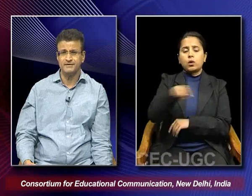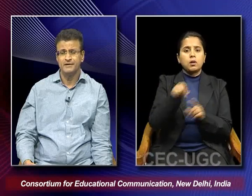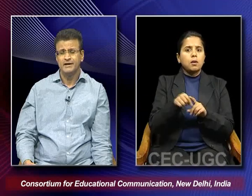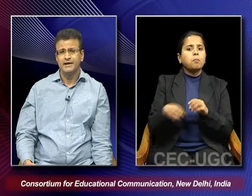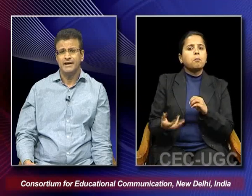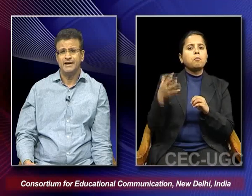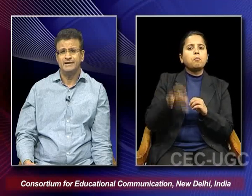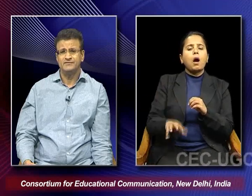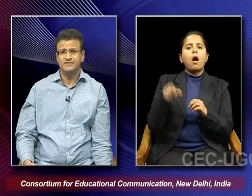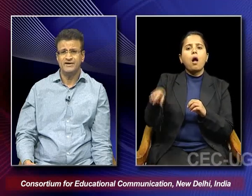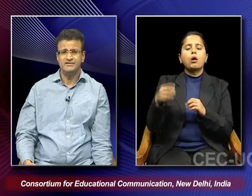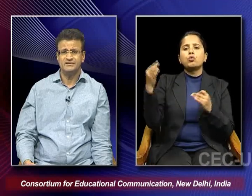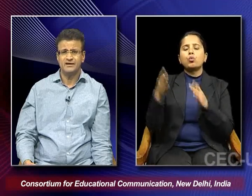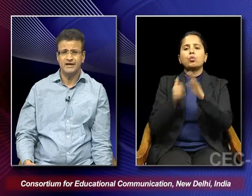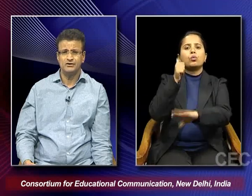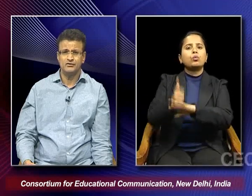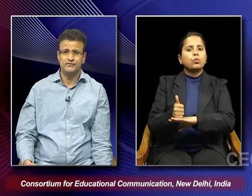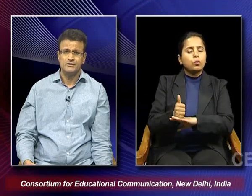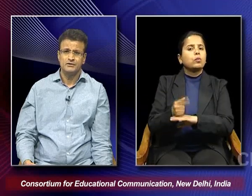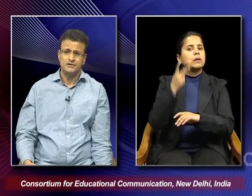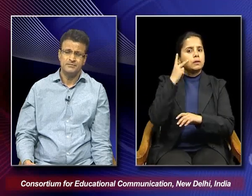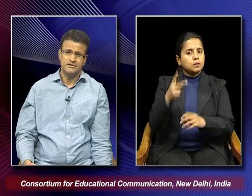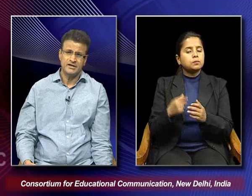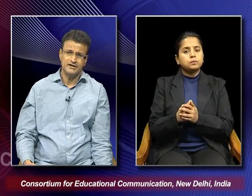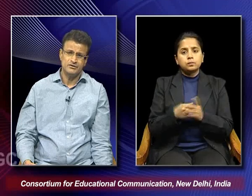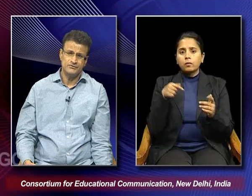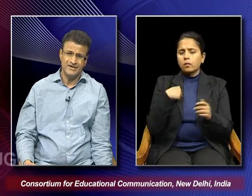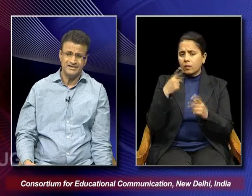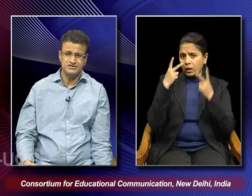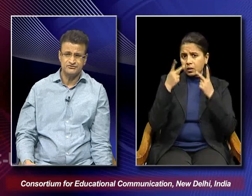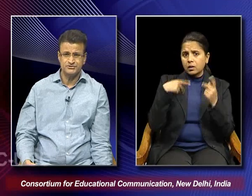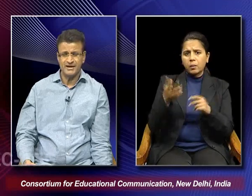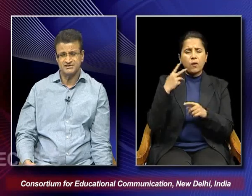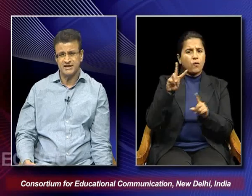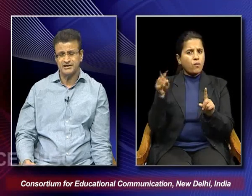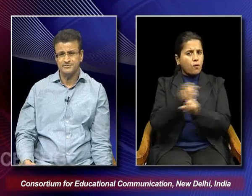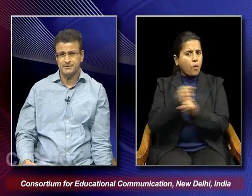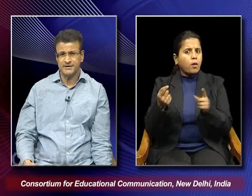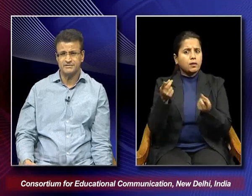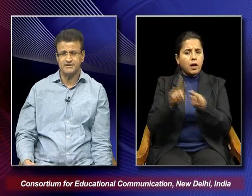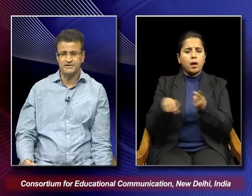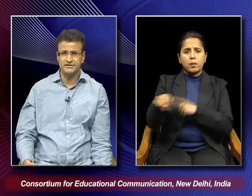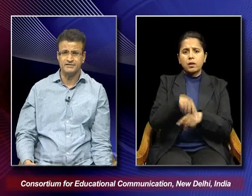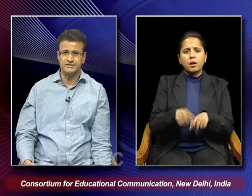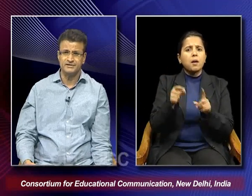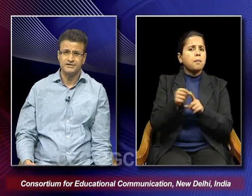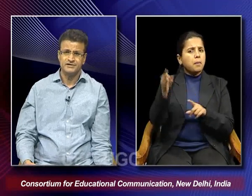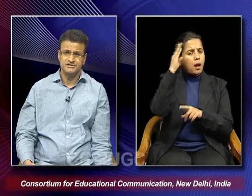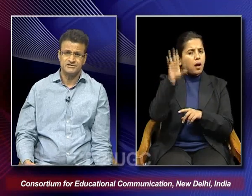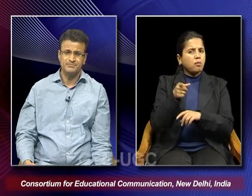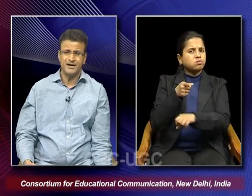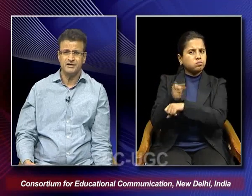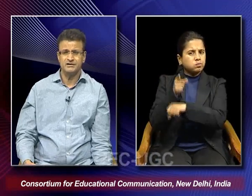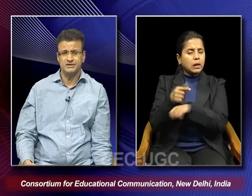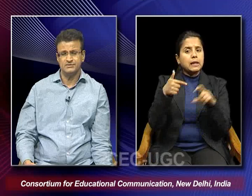created. And we find that the kind of violence which Pakistan had perpetrated in the